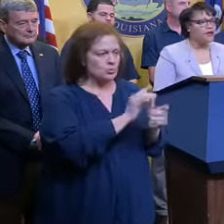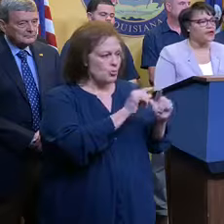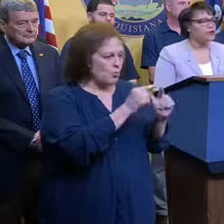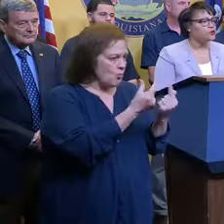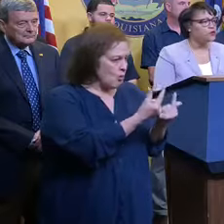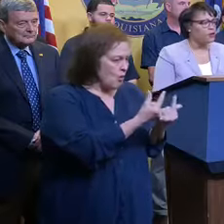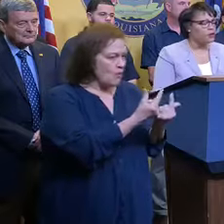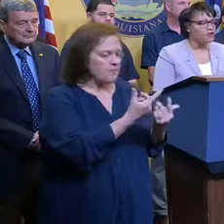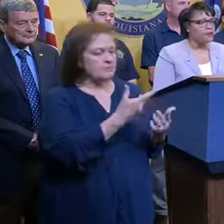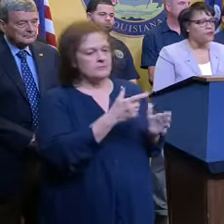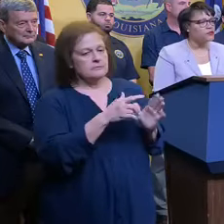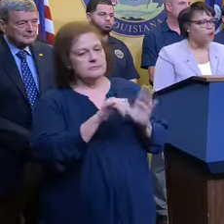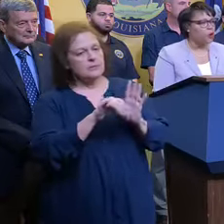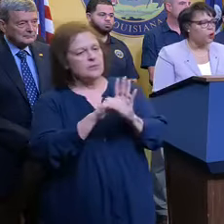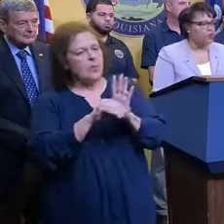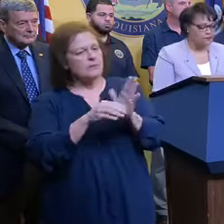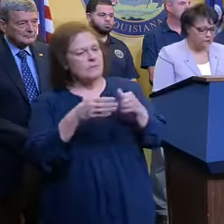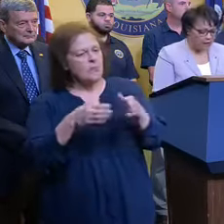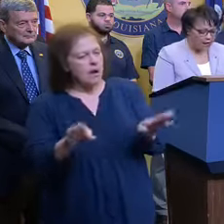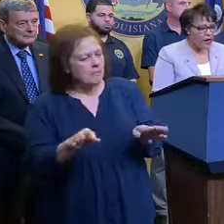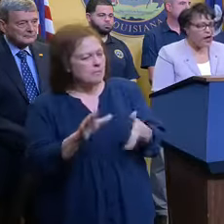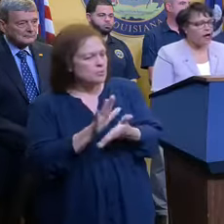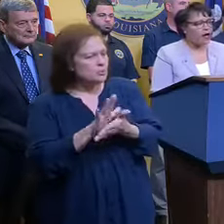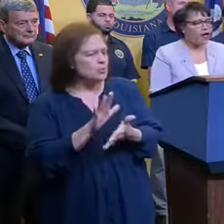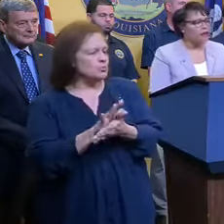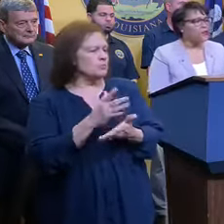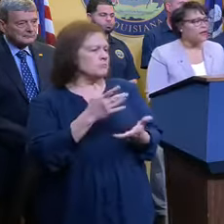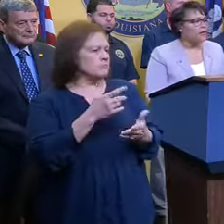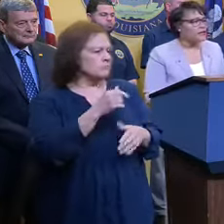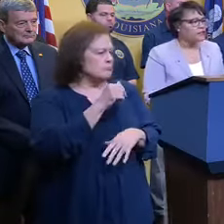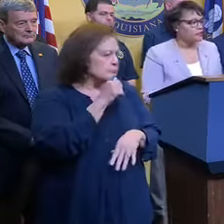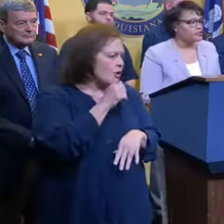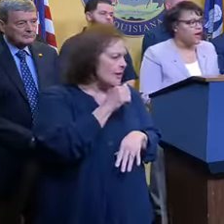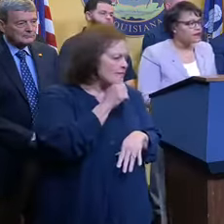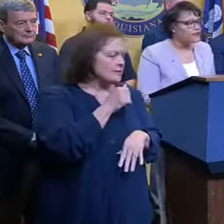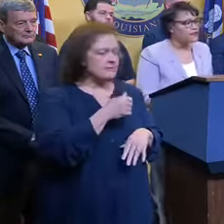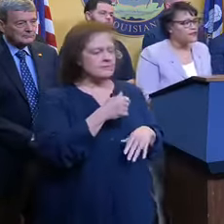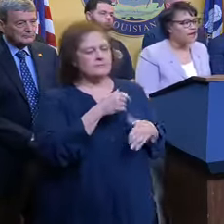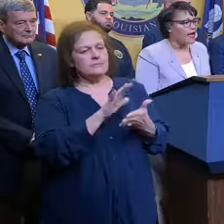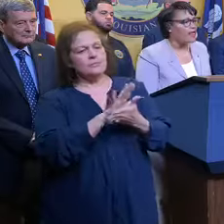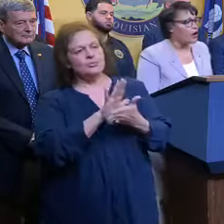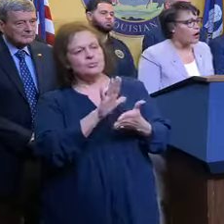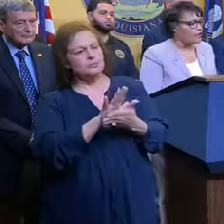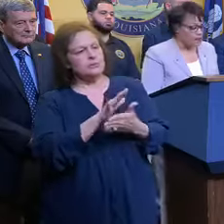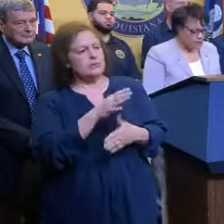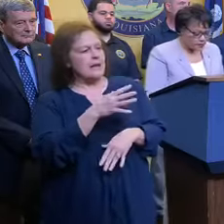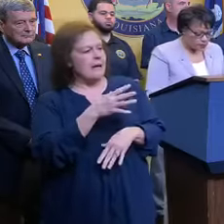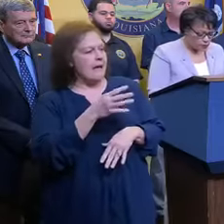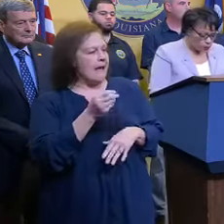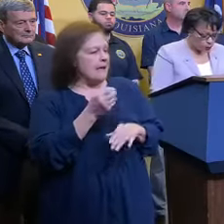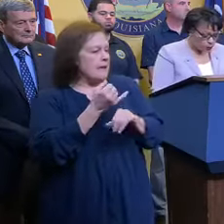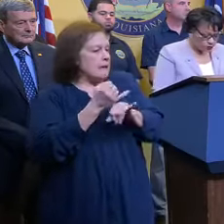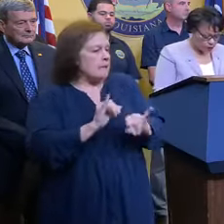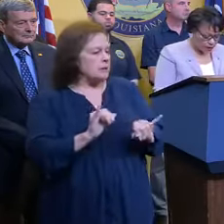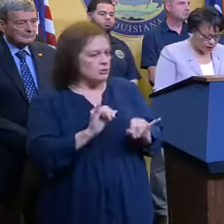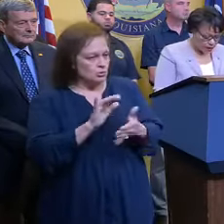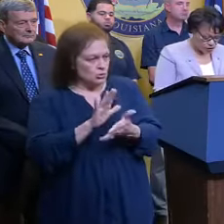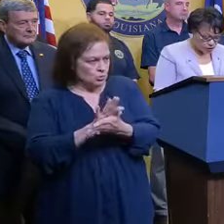associations, whether that is the New Orleans Public School, OPSB, as well as the Archdiocese and our independent